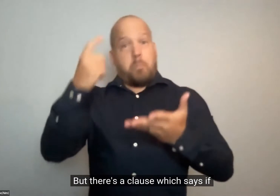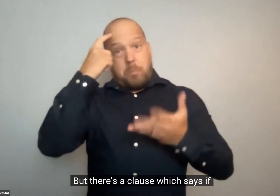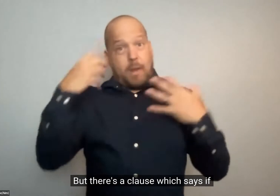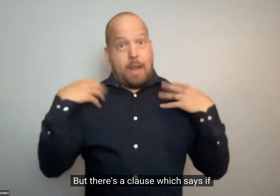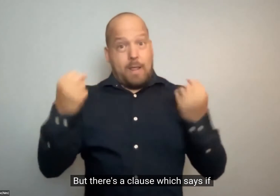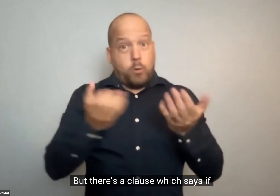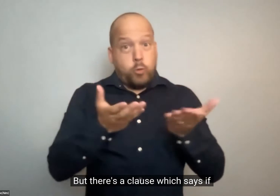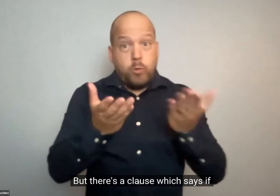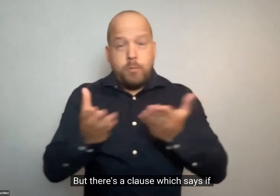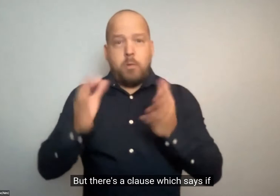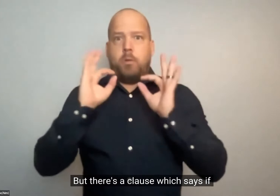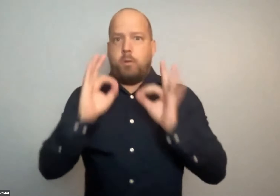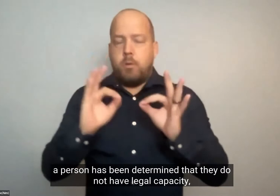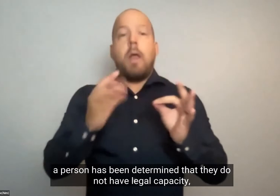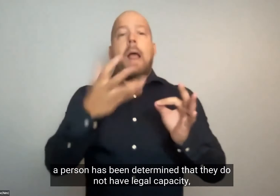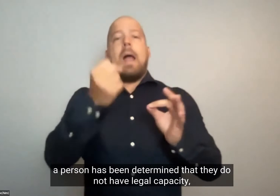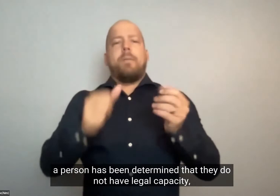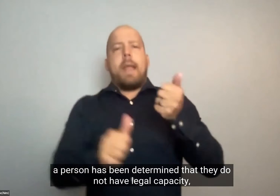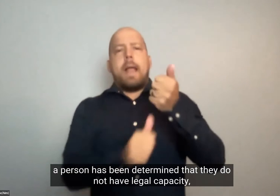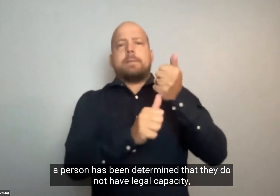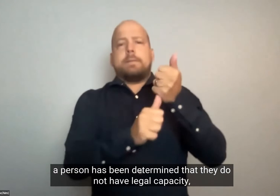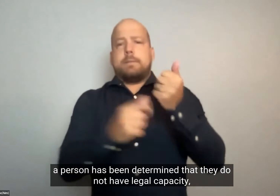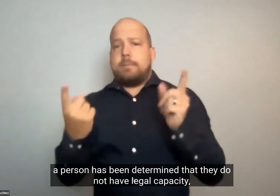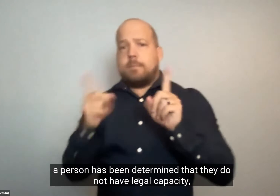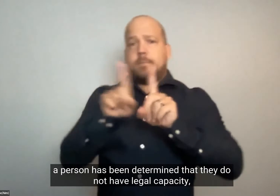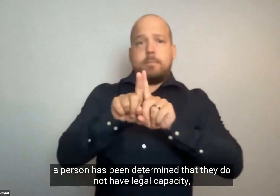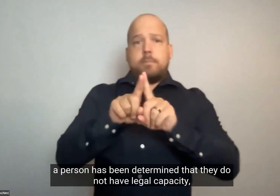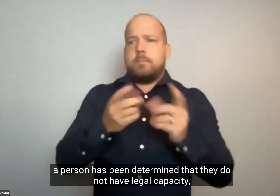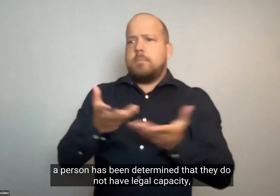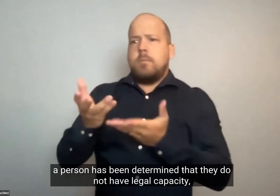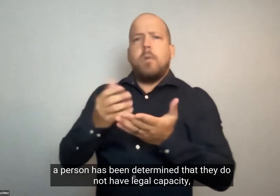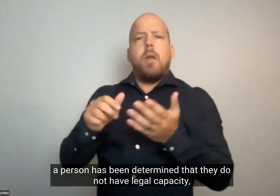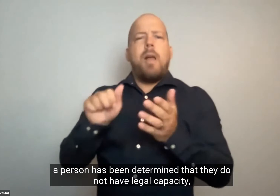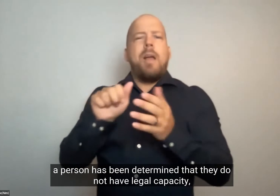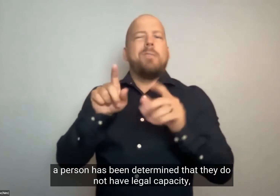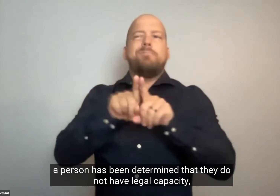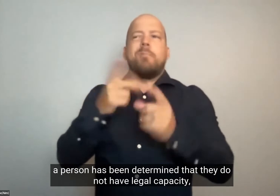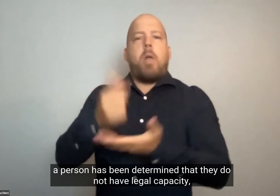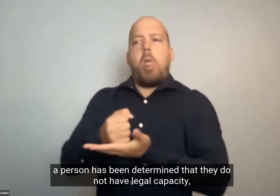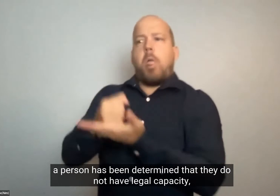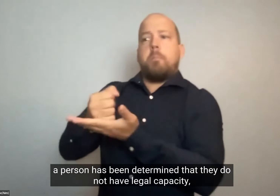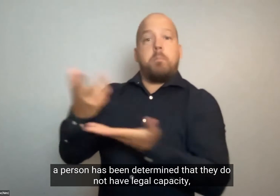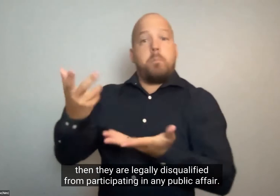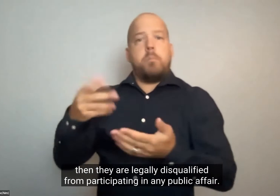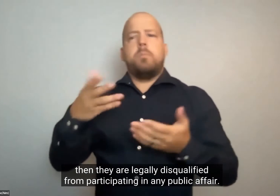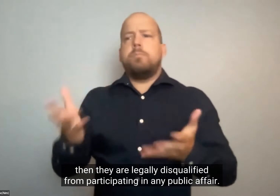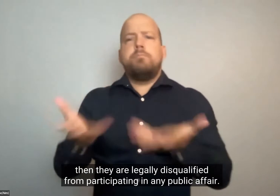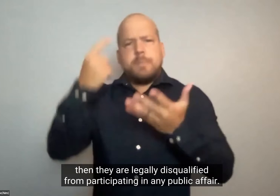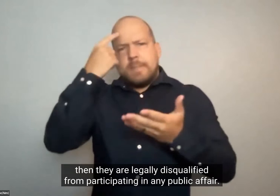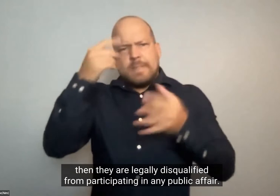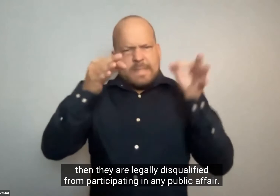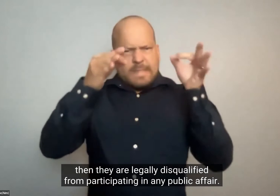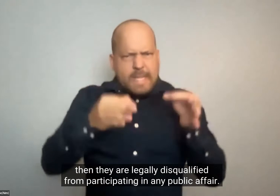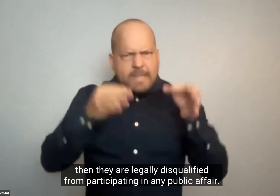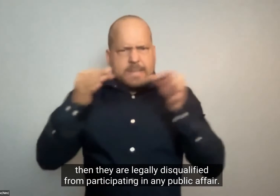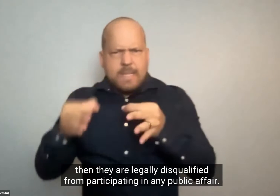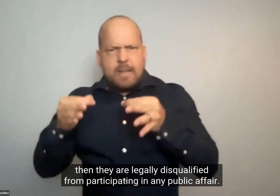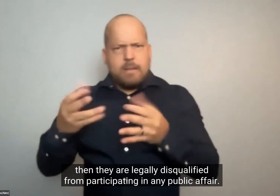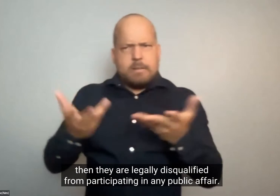a clause which says if a person has been determined that they do not have legal capacity, then they are